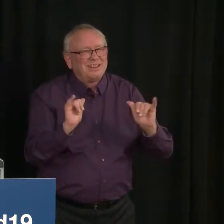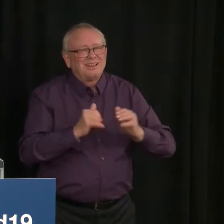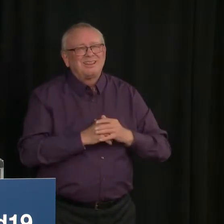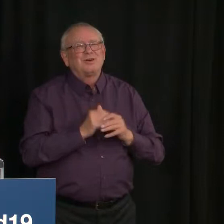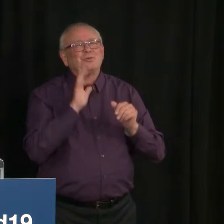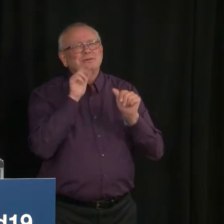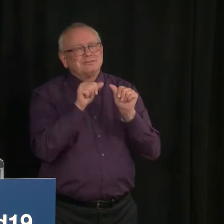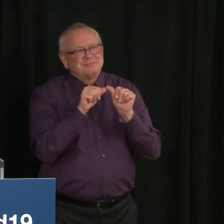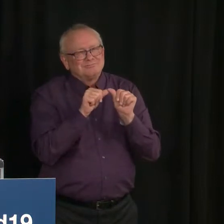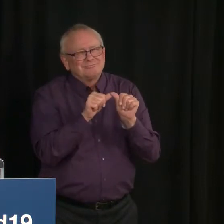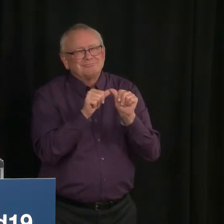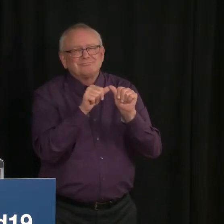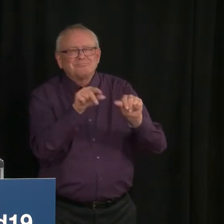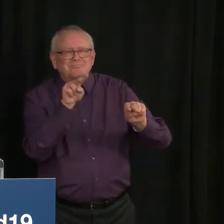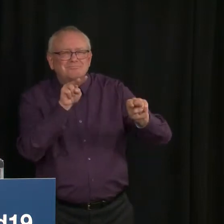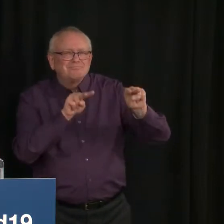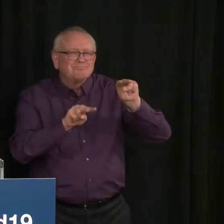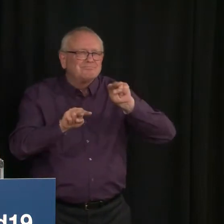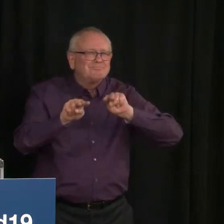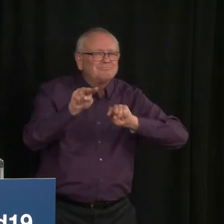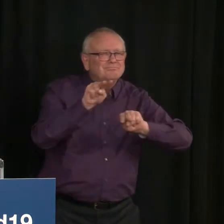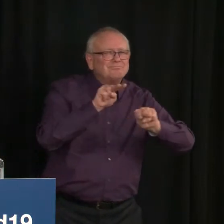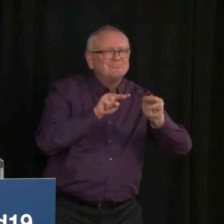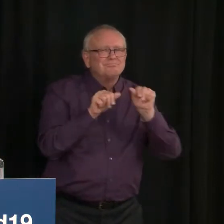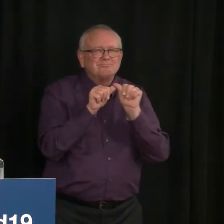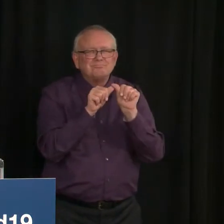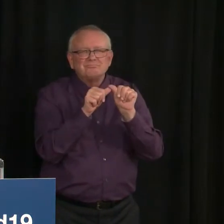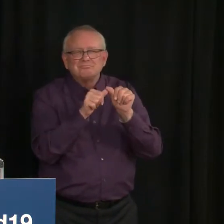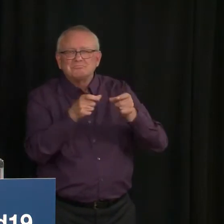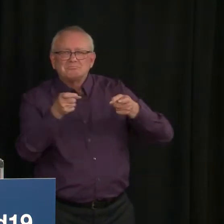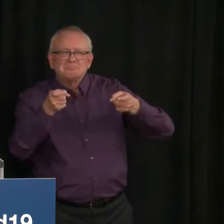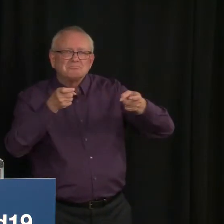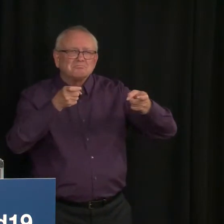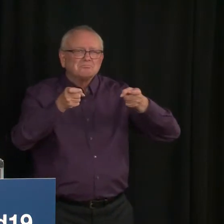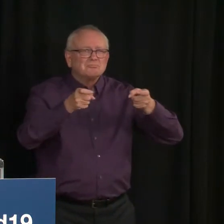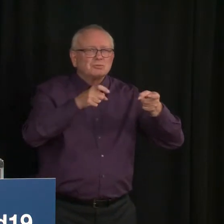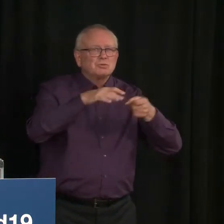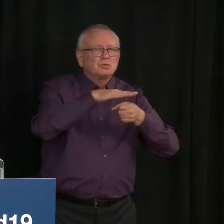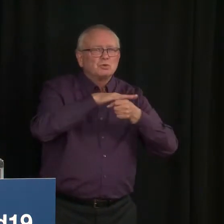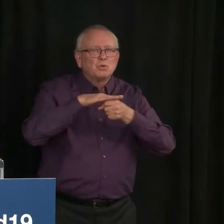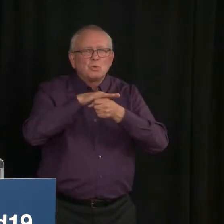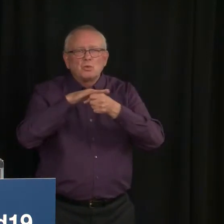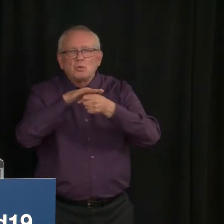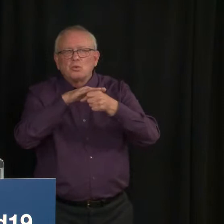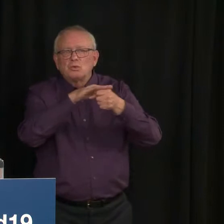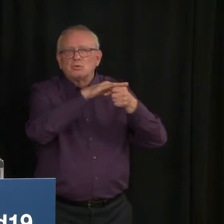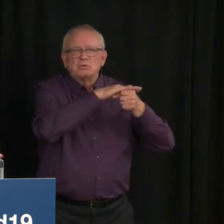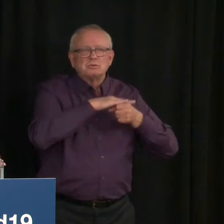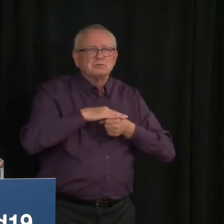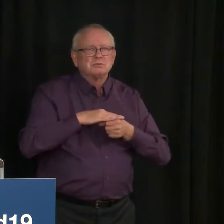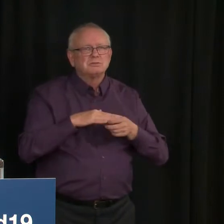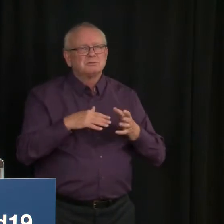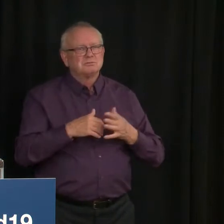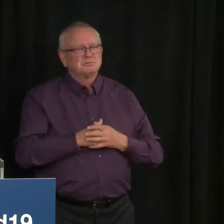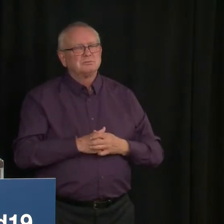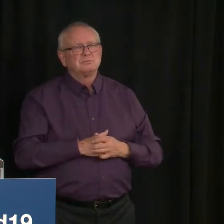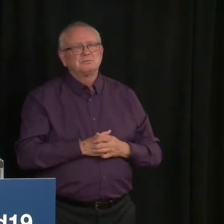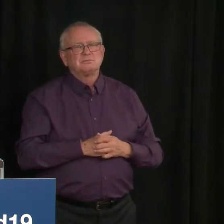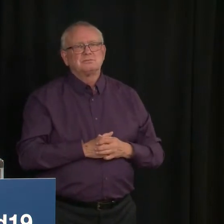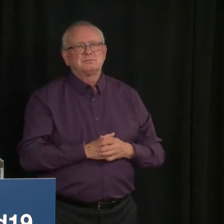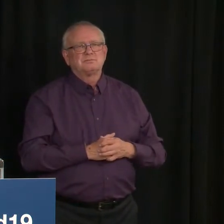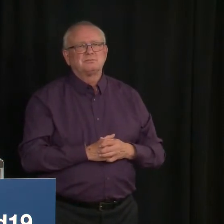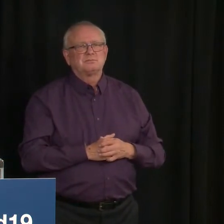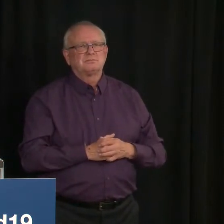health teams. And that kind of infrastructure stays with us and doesn't go away even after these extraordinary measures are